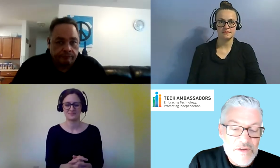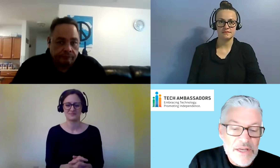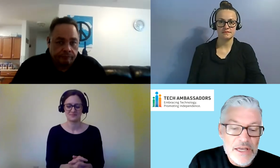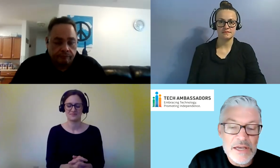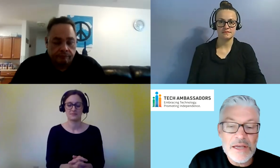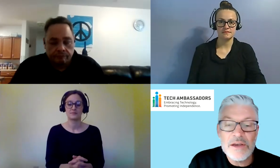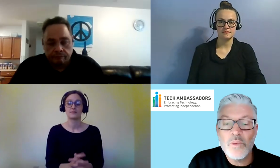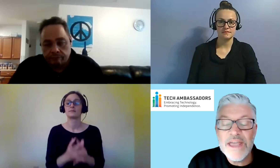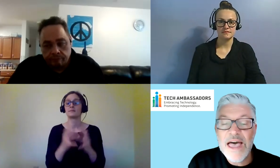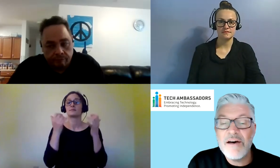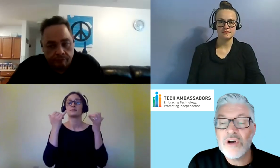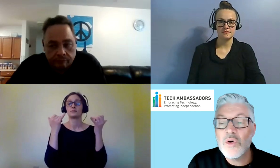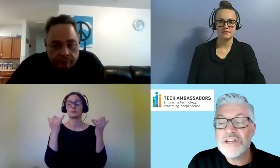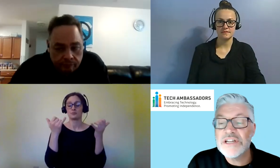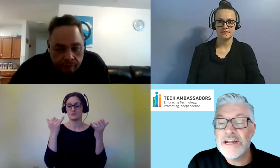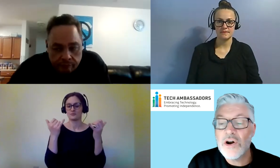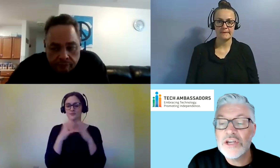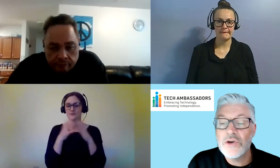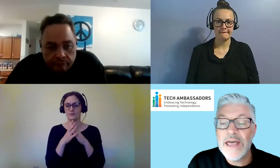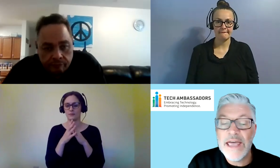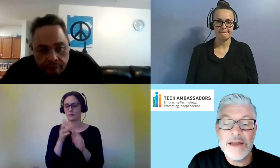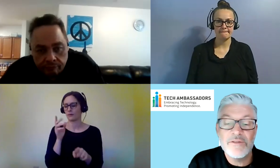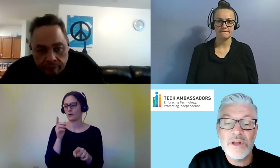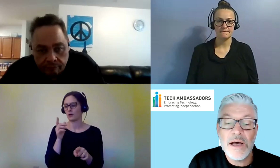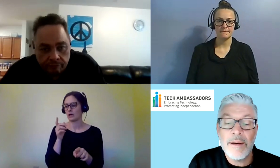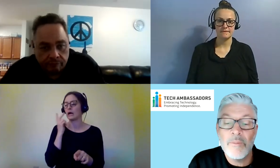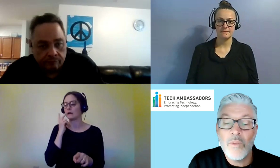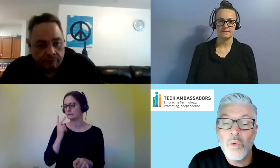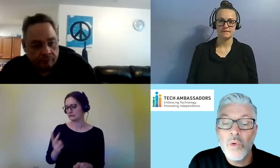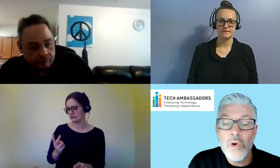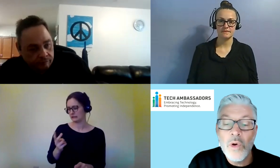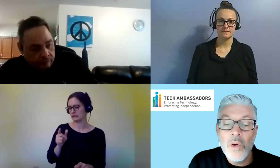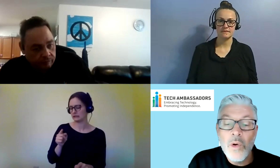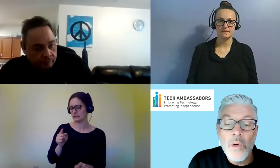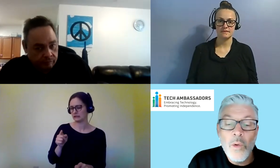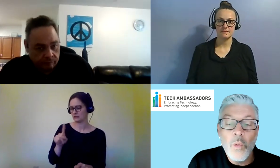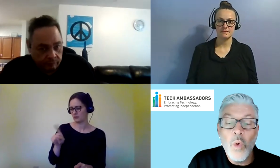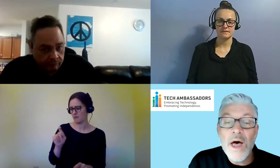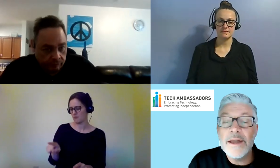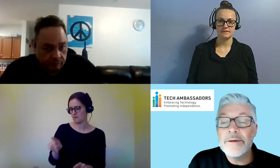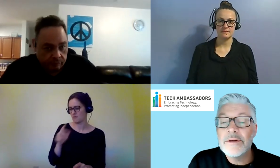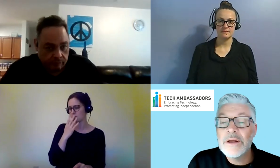Let's see. We have a question in our Q&A, and